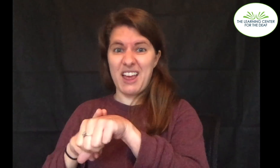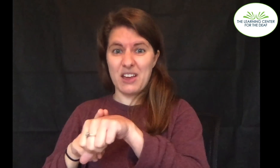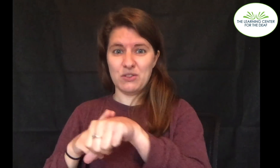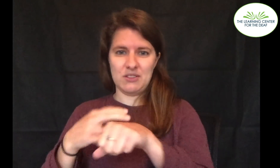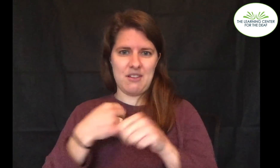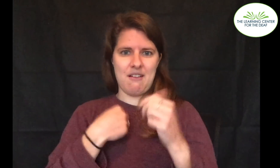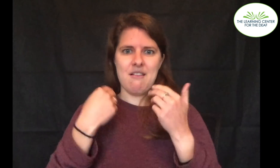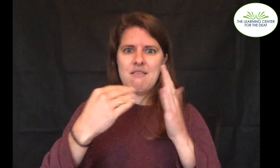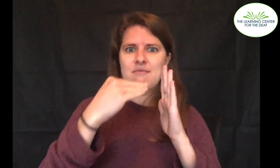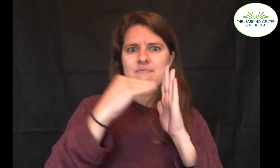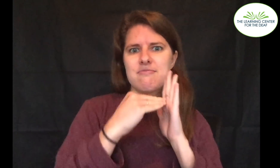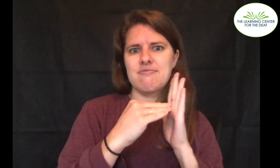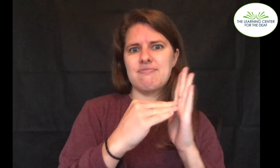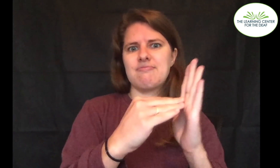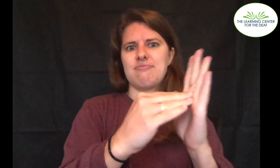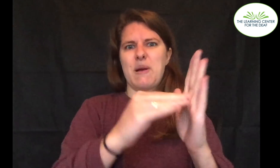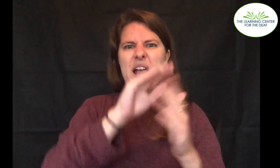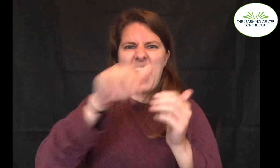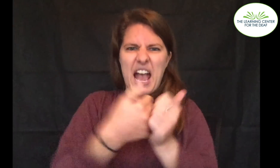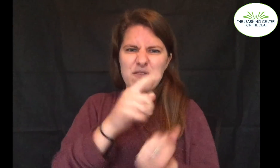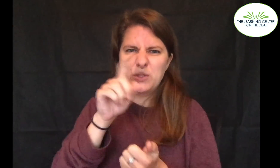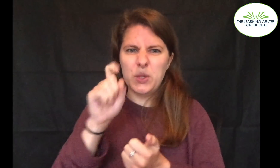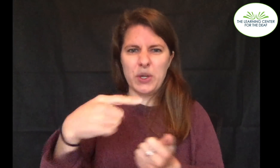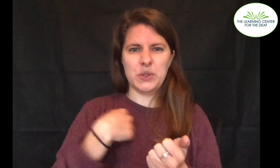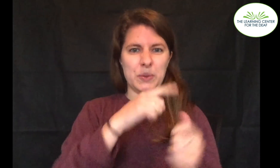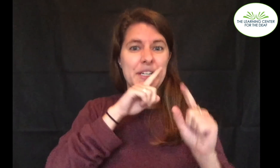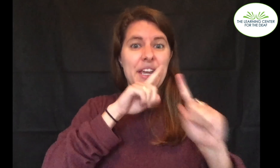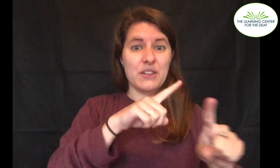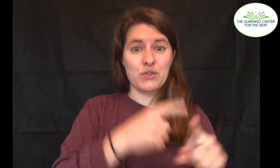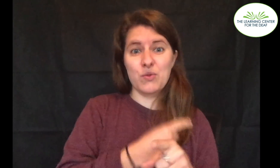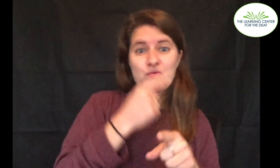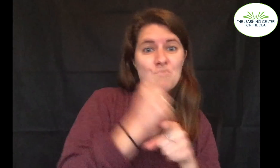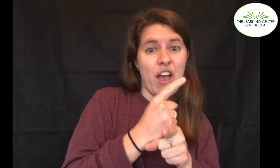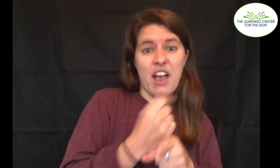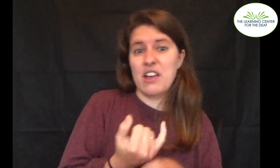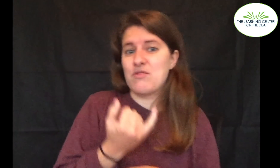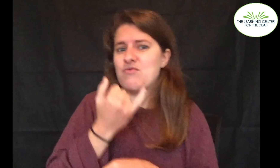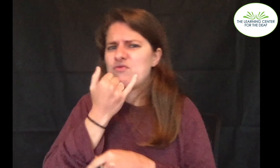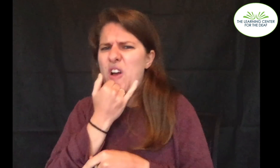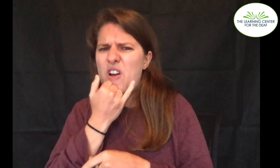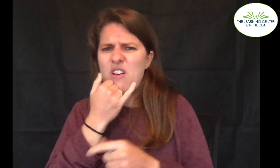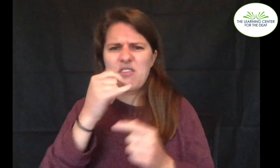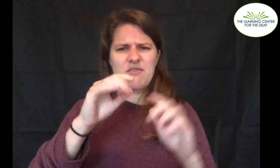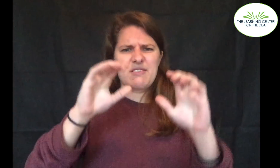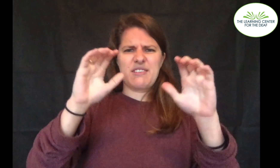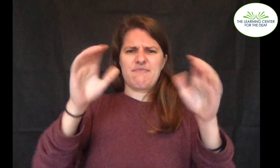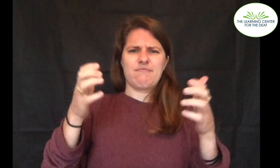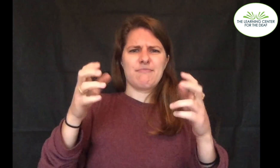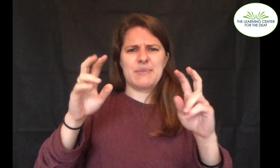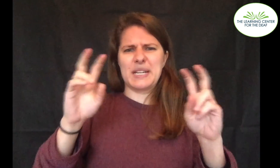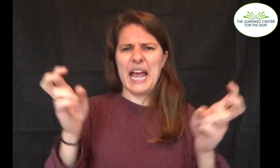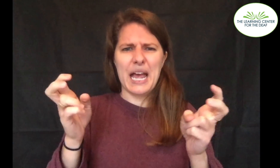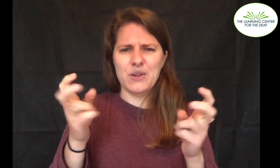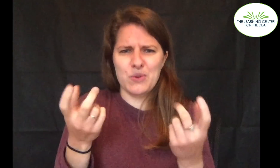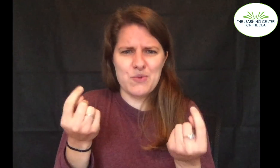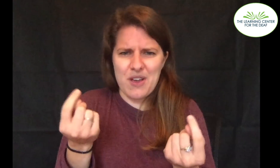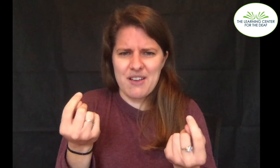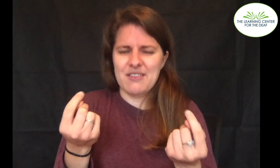we kept a list of all of the questions that we answered correctly, everything we answered incorrectly, and